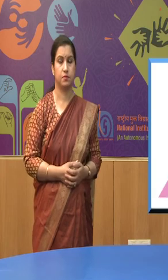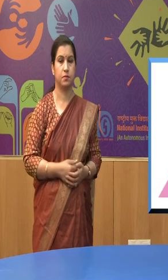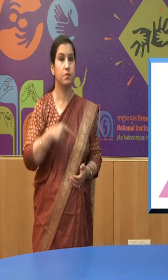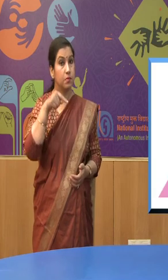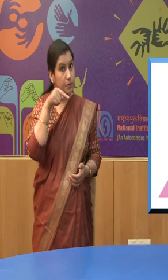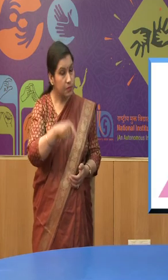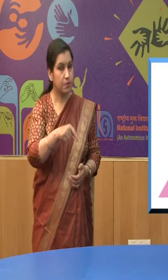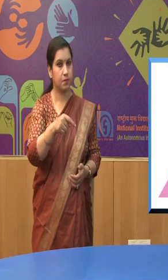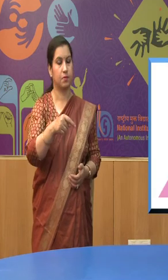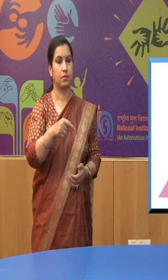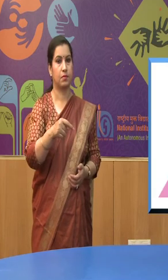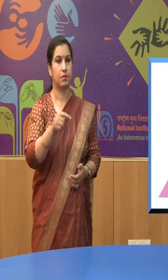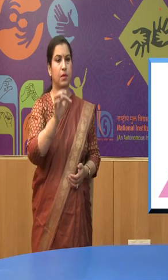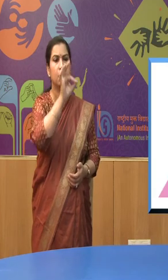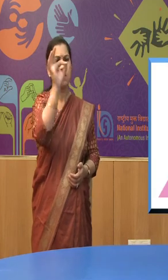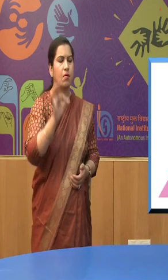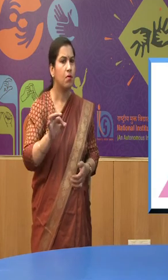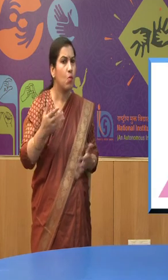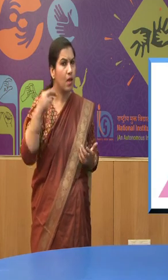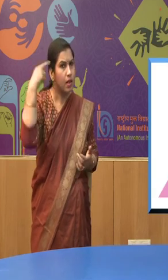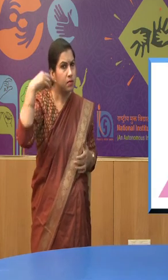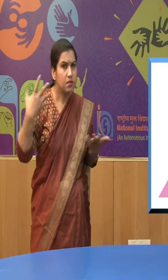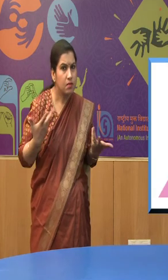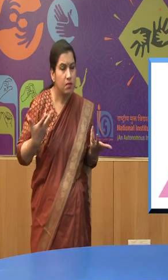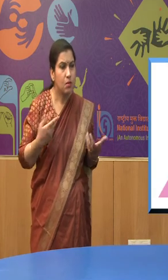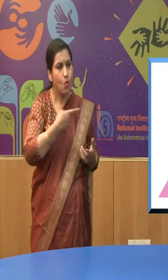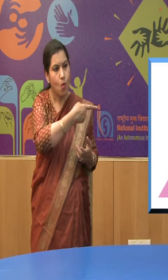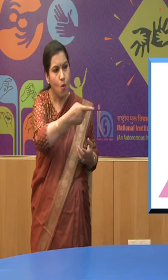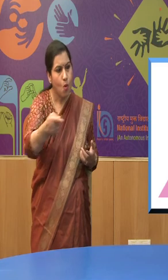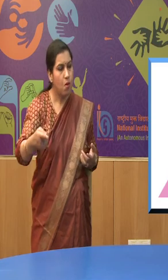The reason for this was the caste system.